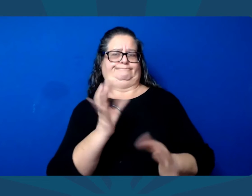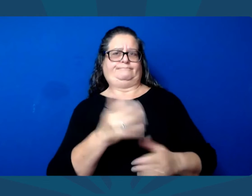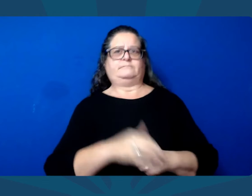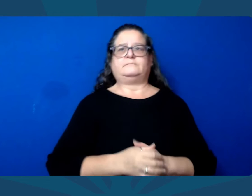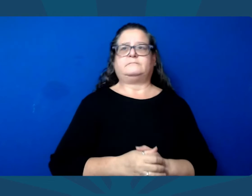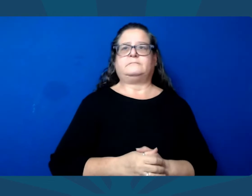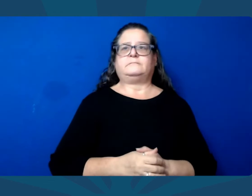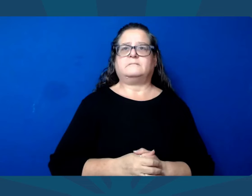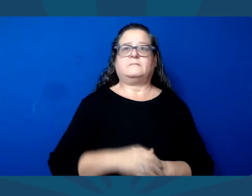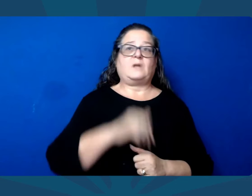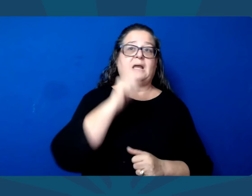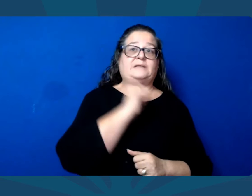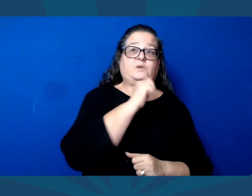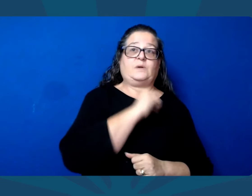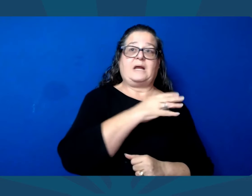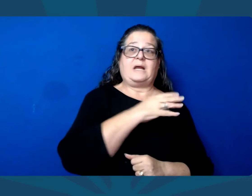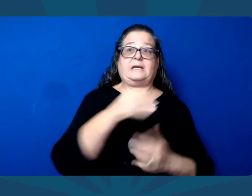ideals.